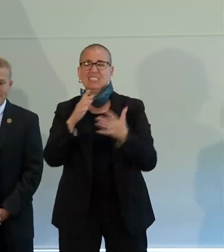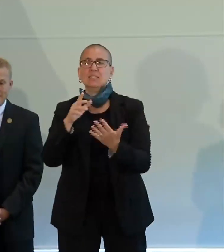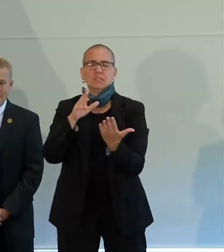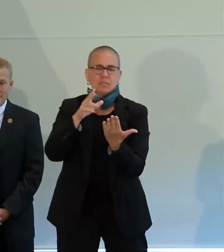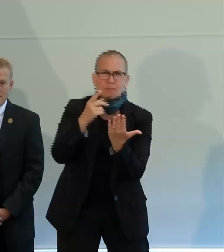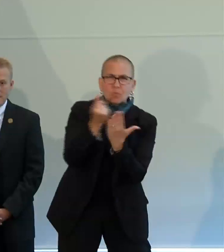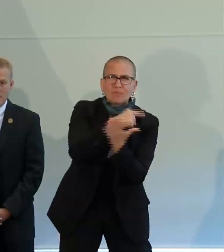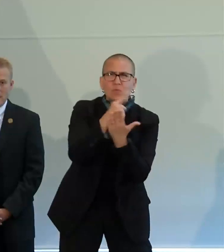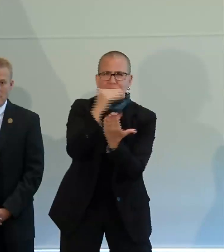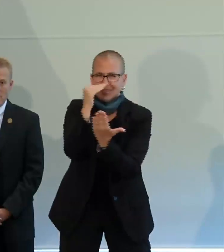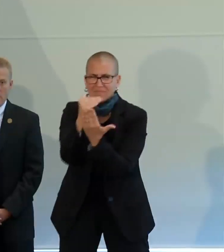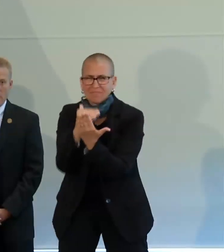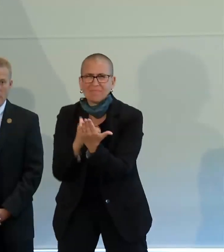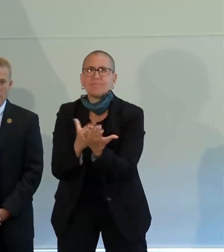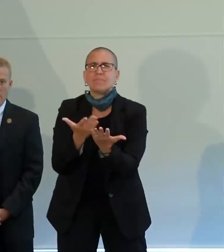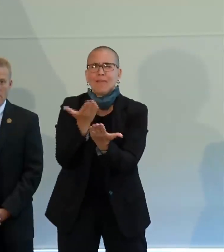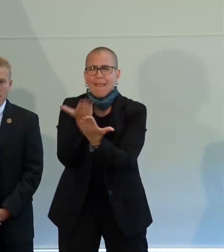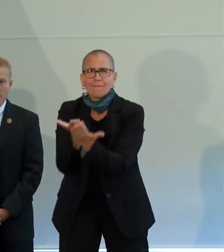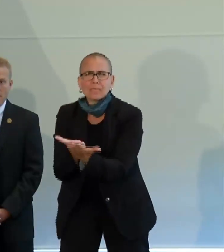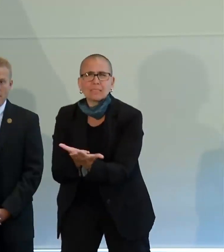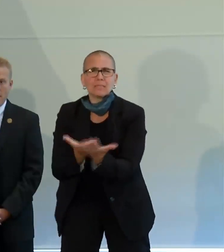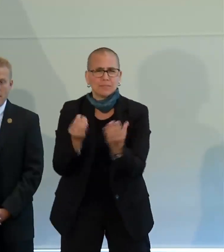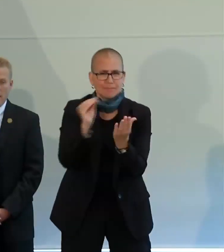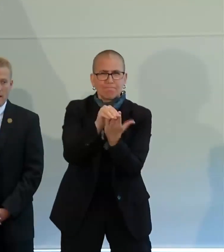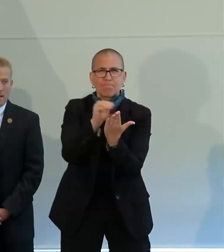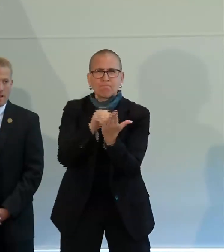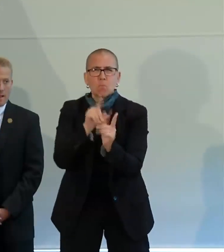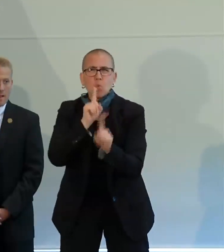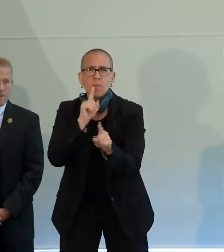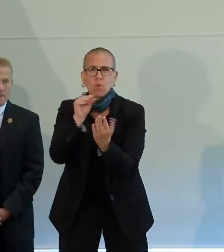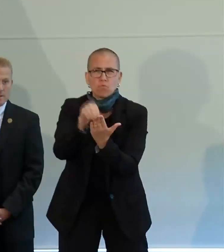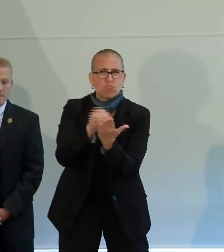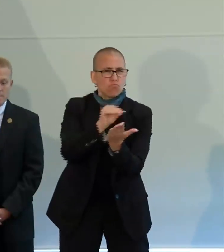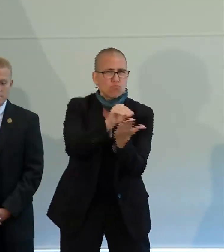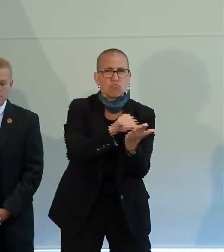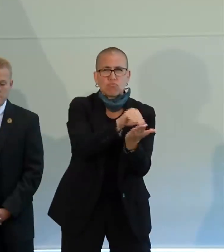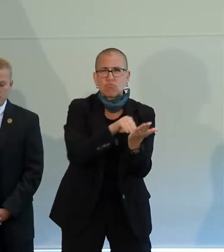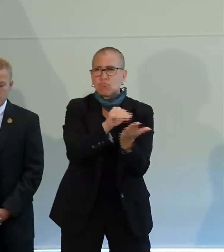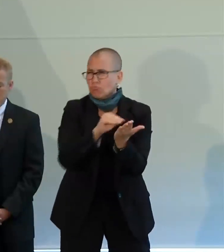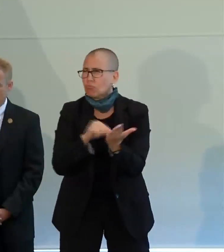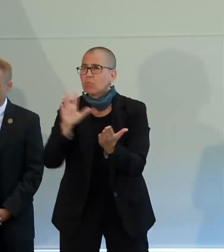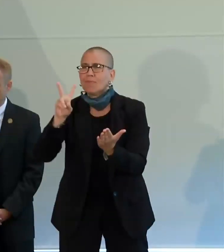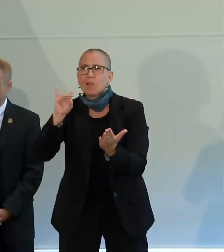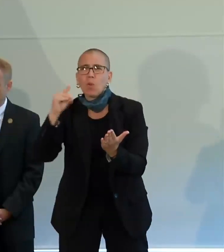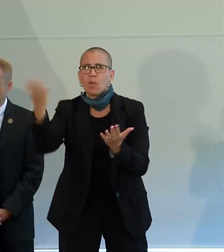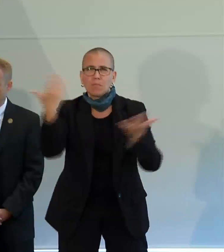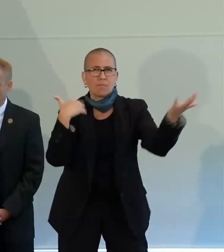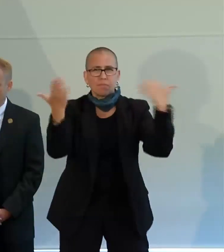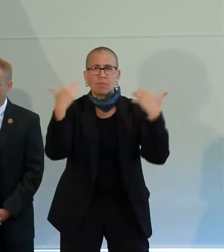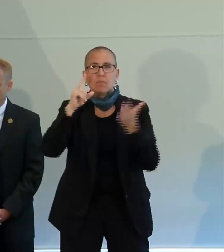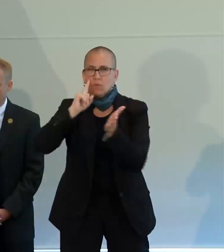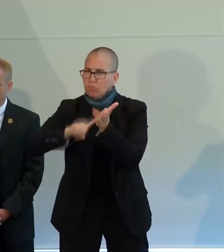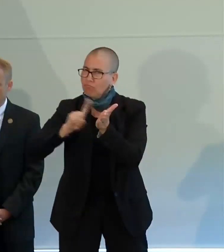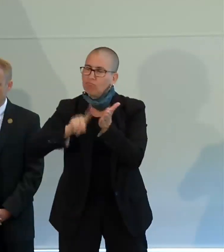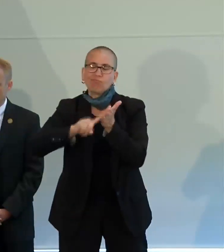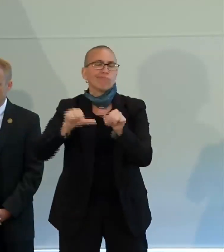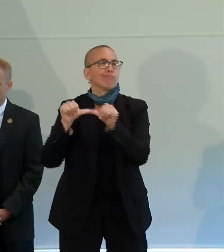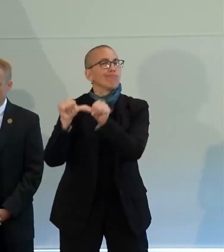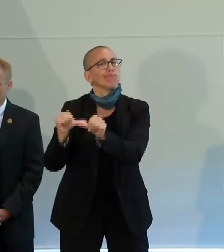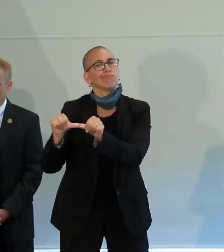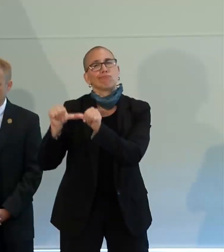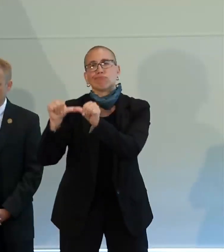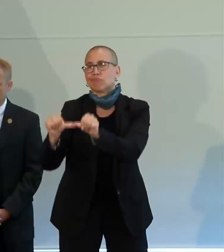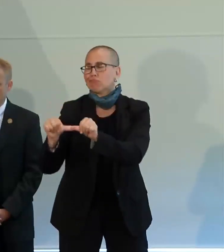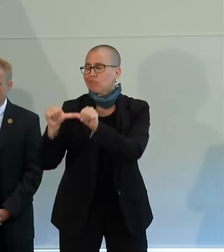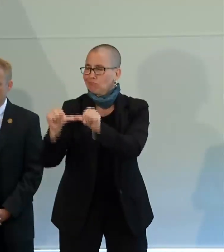case. And we looked at the evidence that's available, and the investigation is ongoing at this time. I